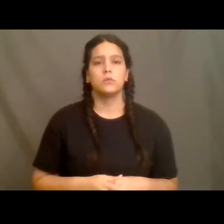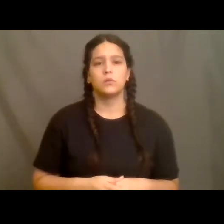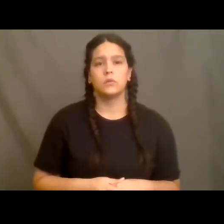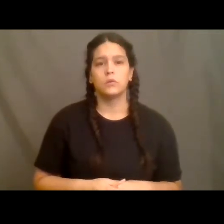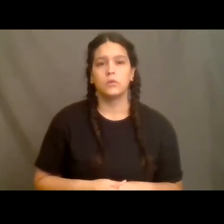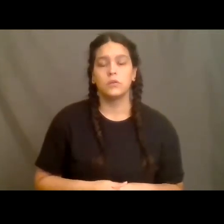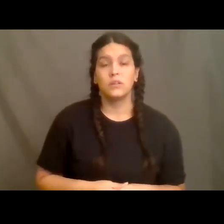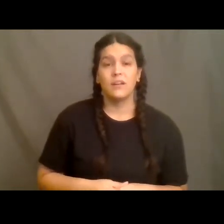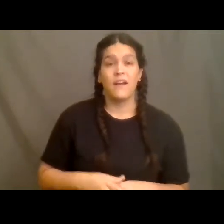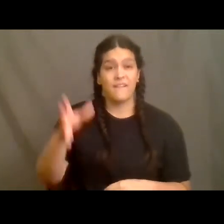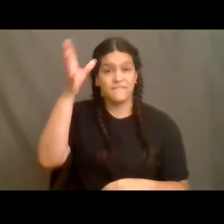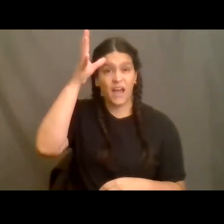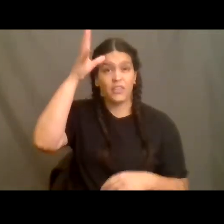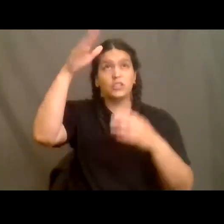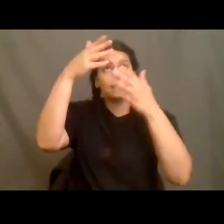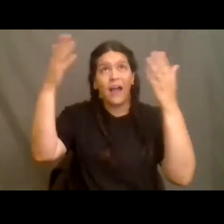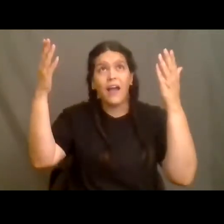Father Sky,